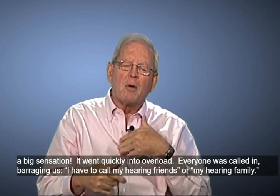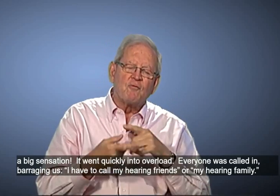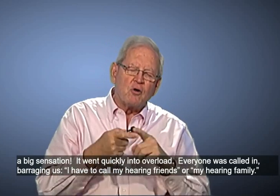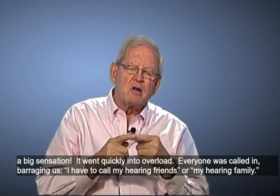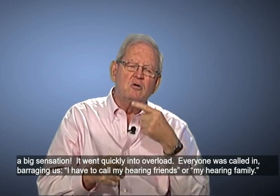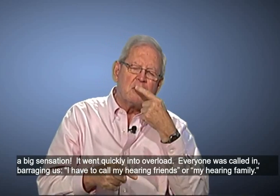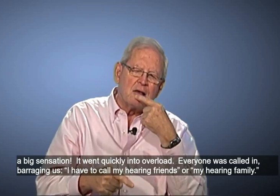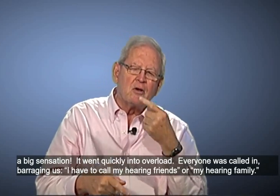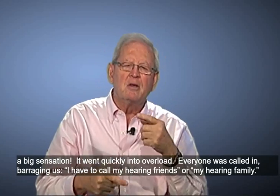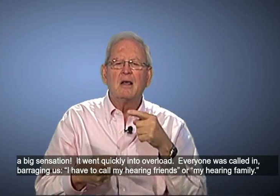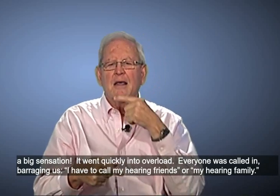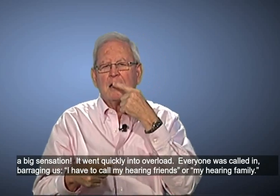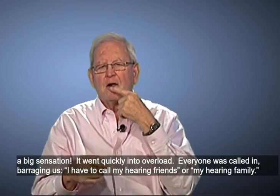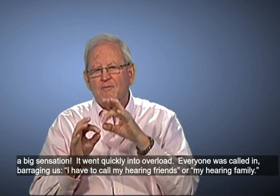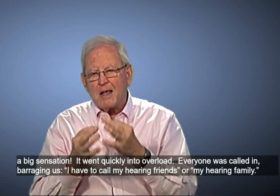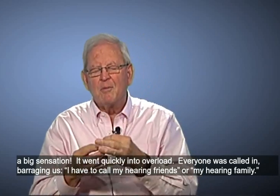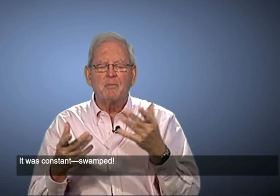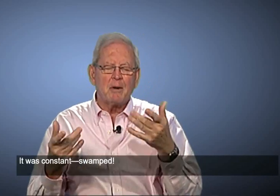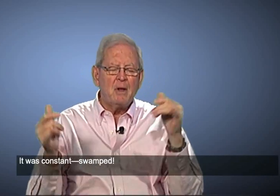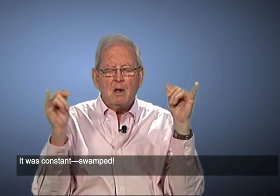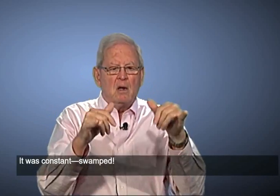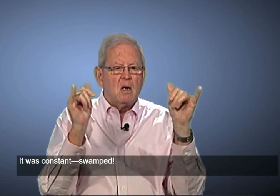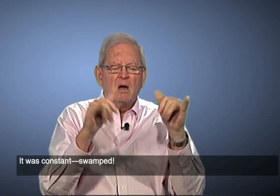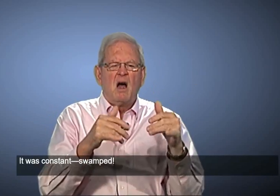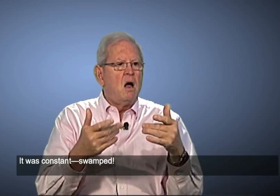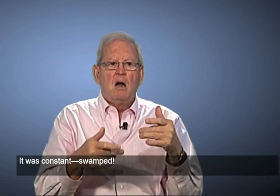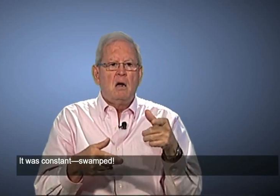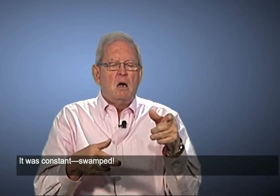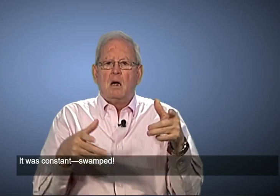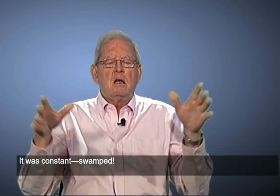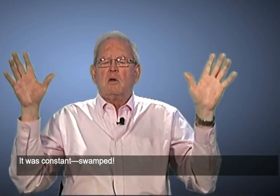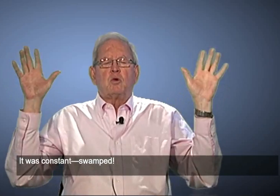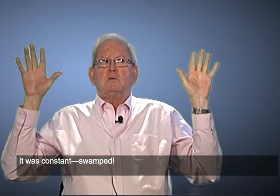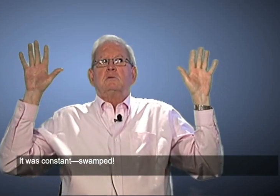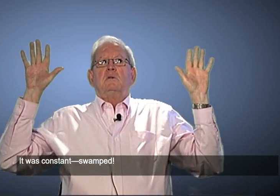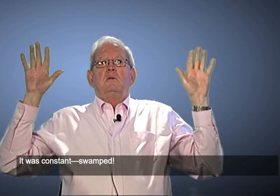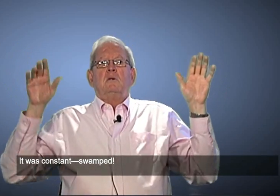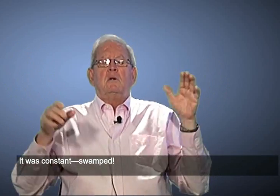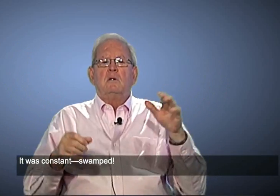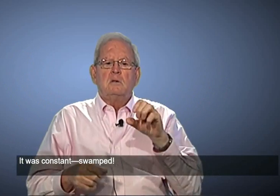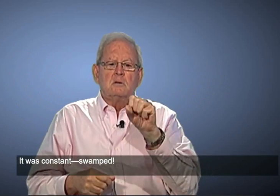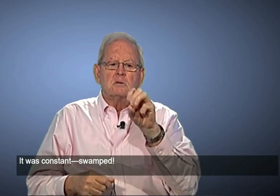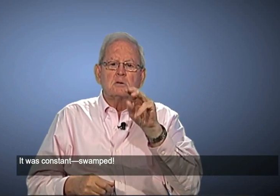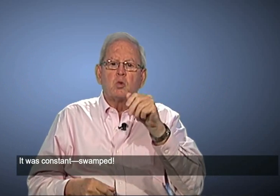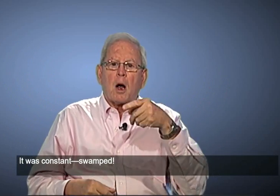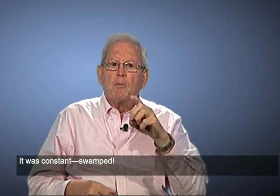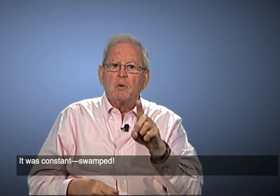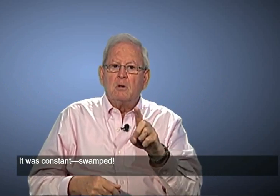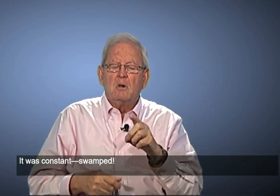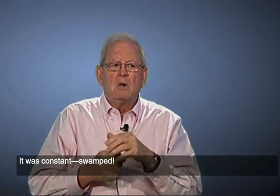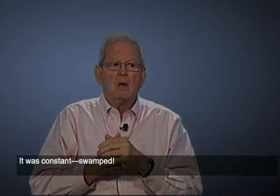hearing friends or my hearing family. It was constant. It was swamped.